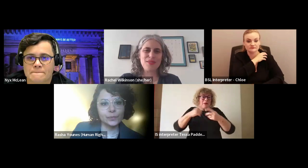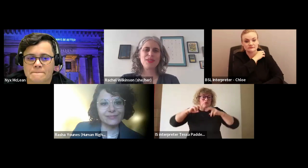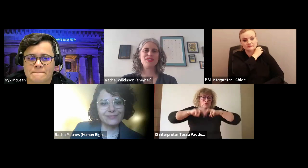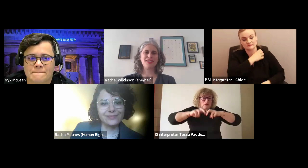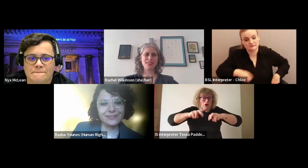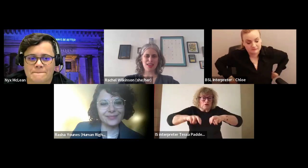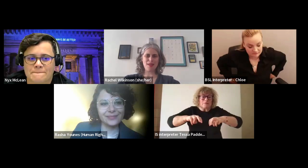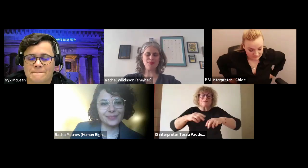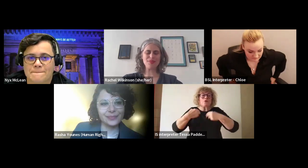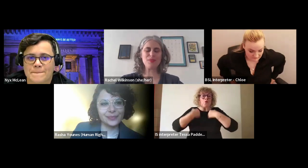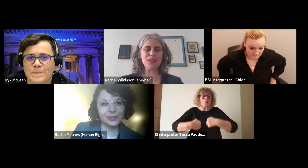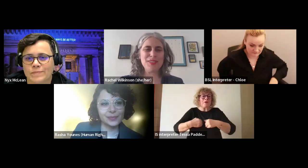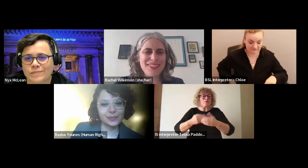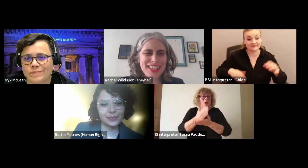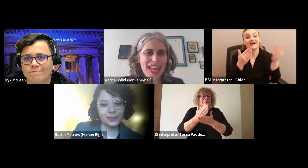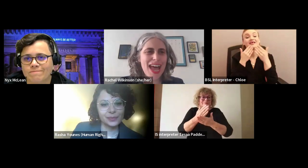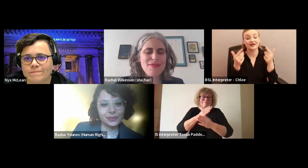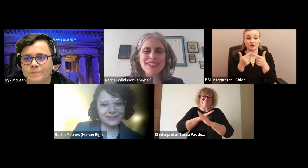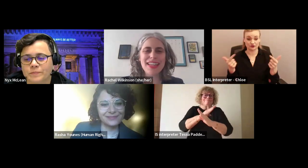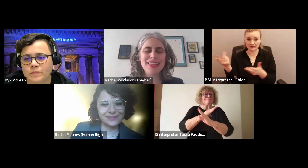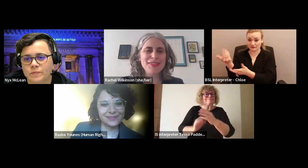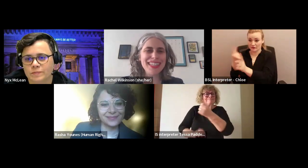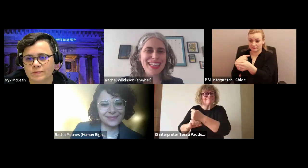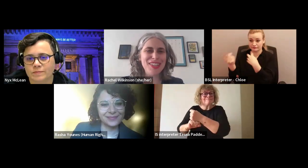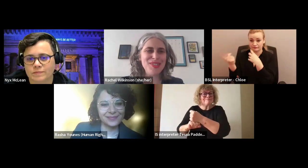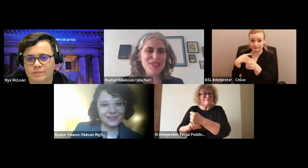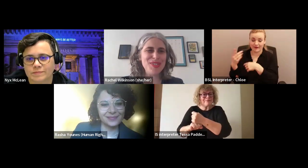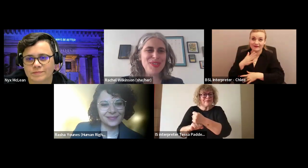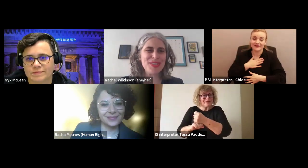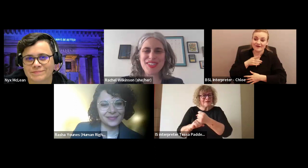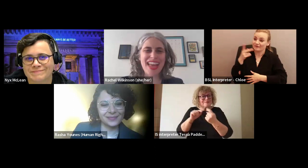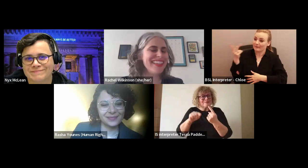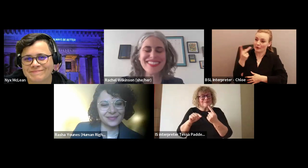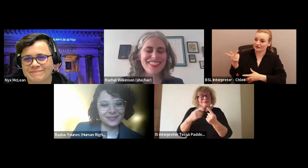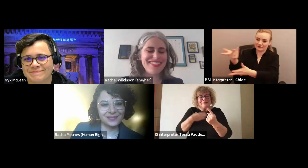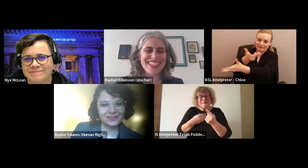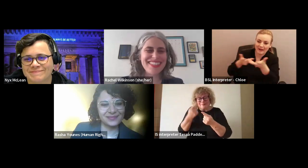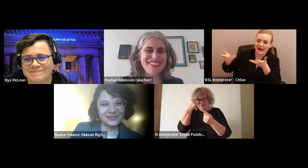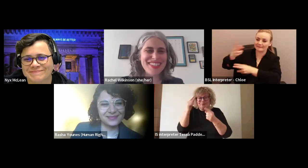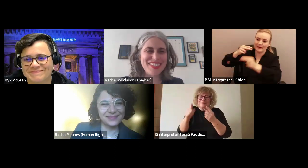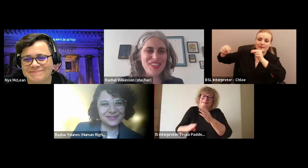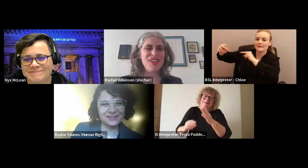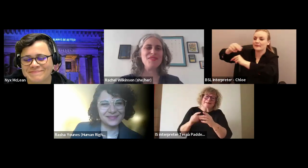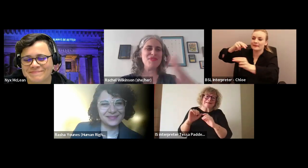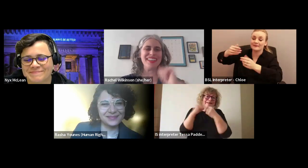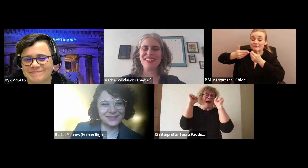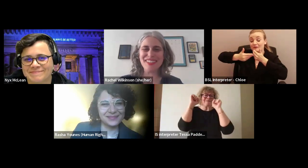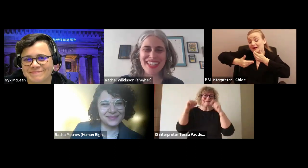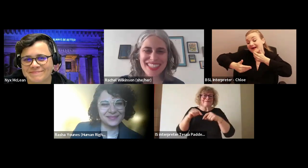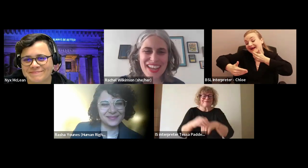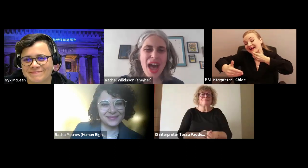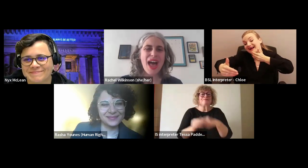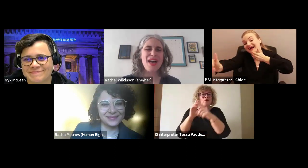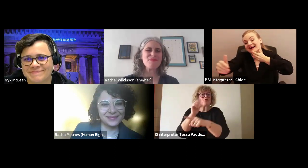Thank you so much for this wonderful interaction. I would love to hear you two just chat for the rest of the afternoon or the morning